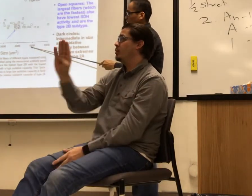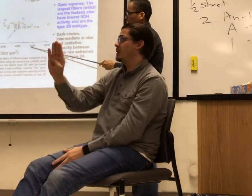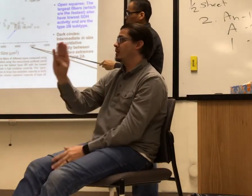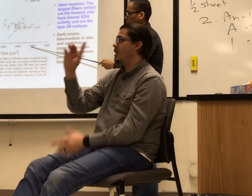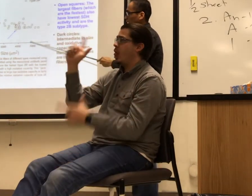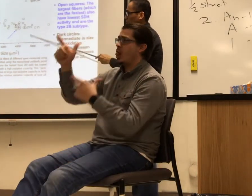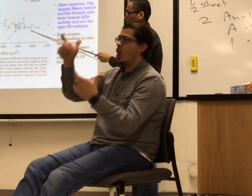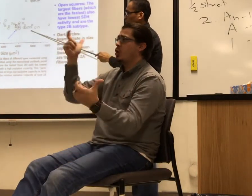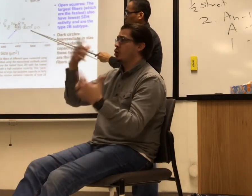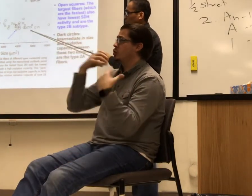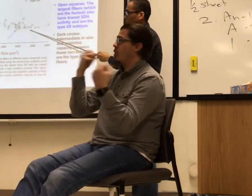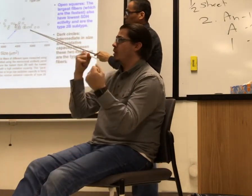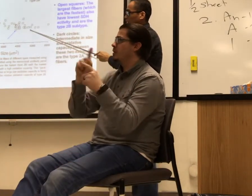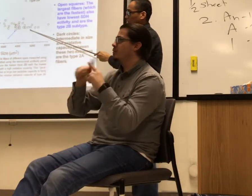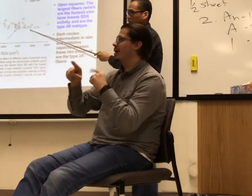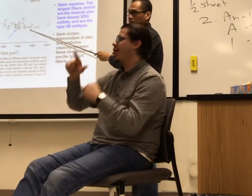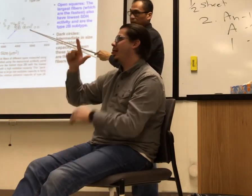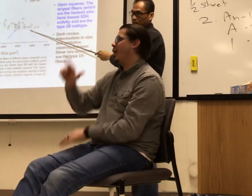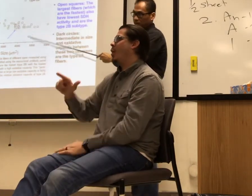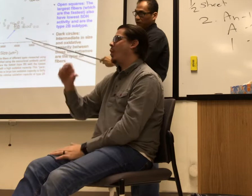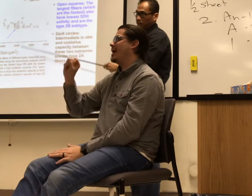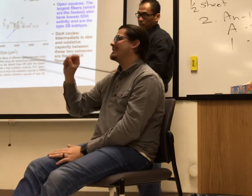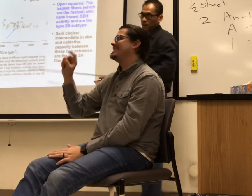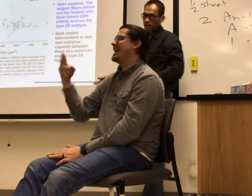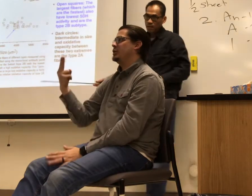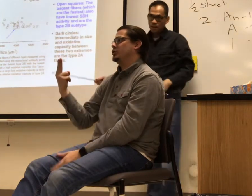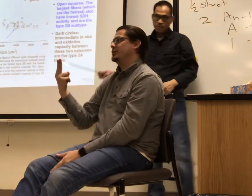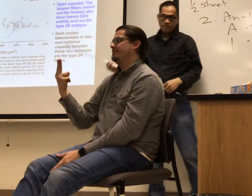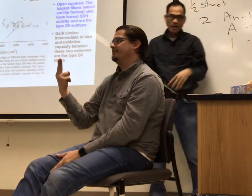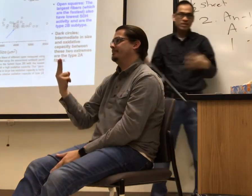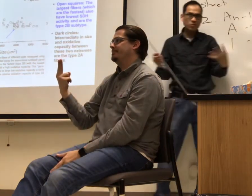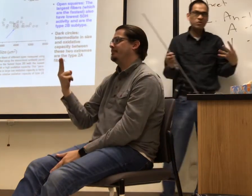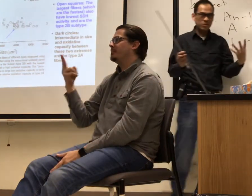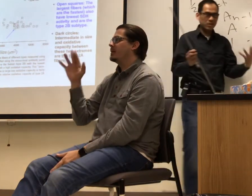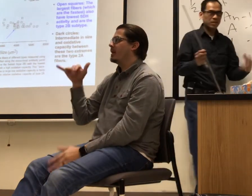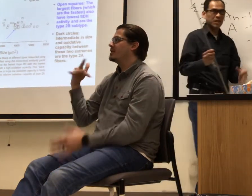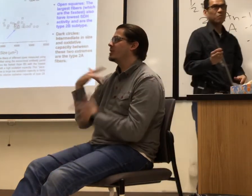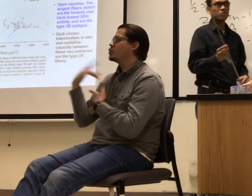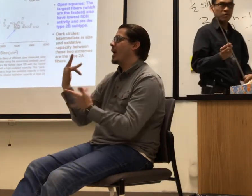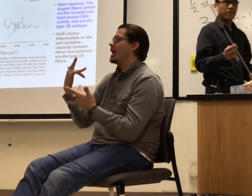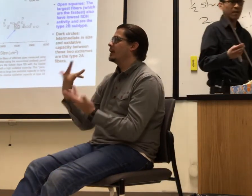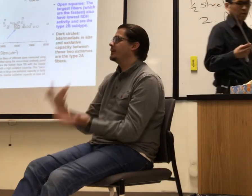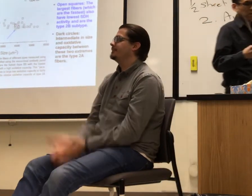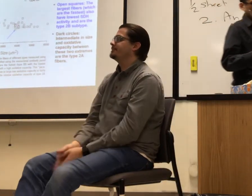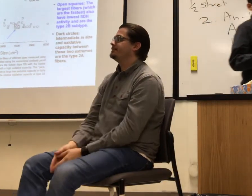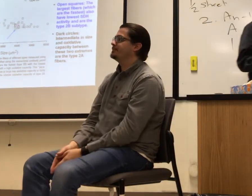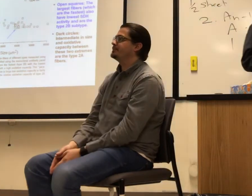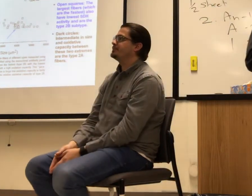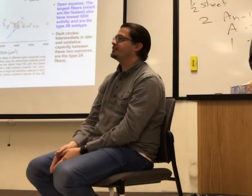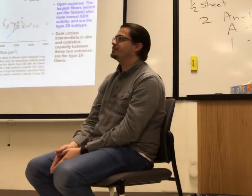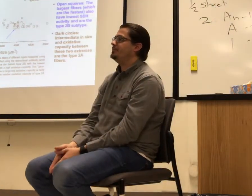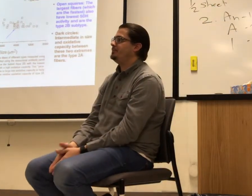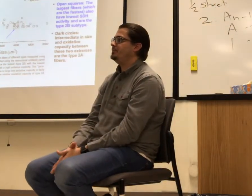and the strongest, but they have the lowest amount of SDH activity. So I just wanted you to see the general trend there.